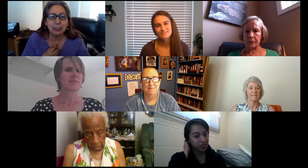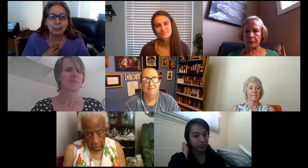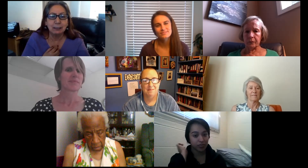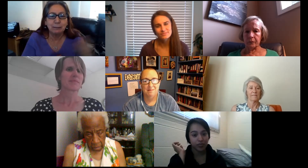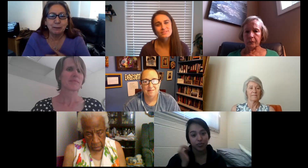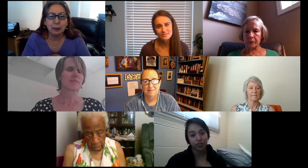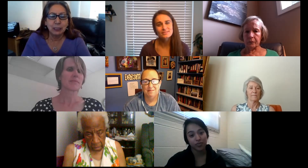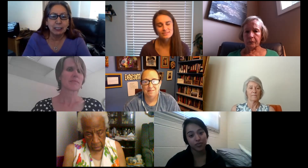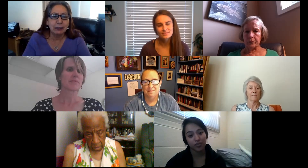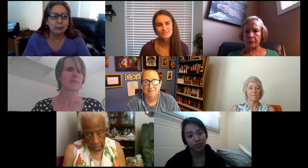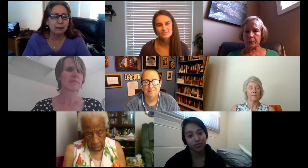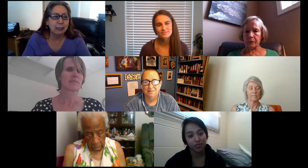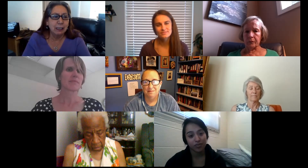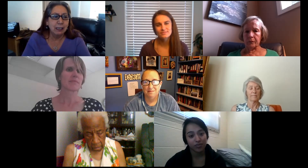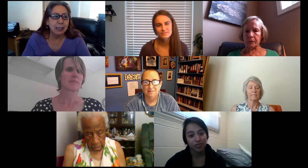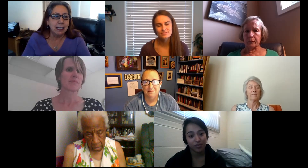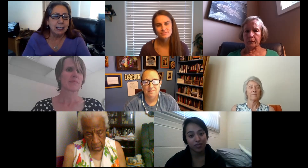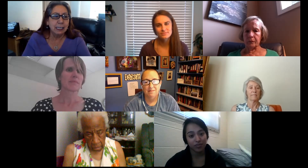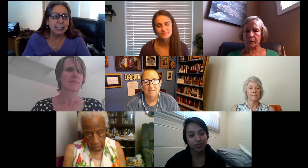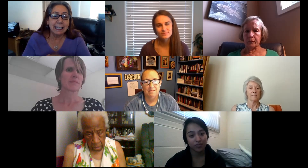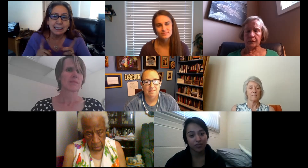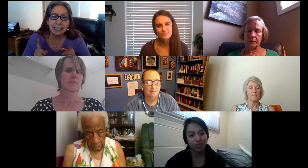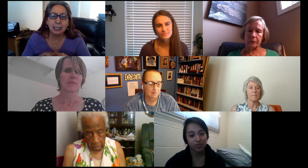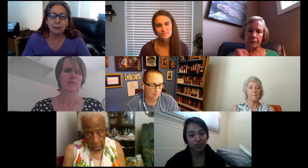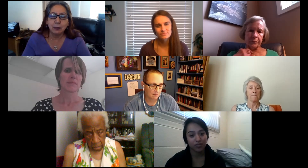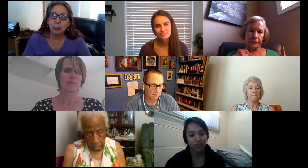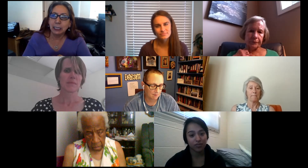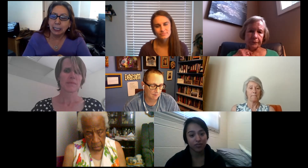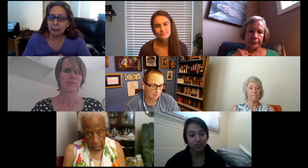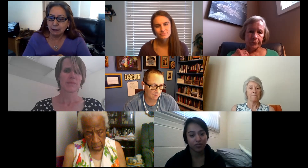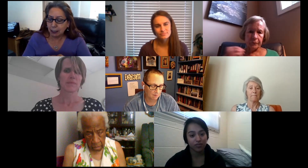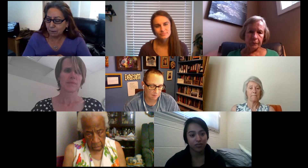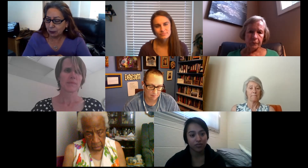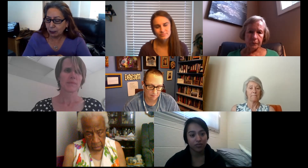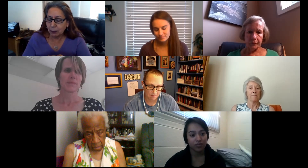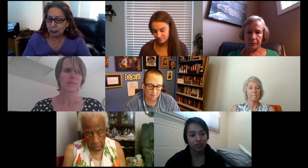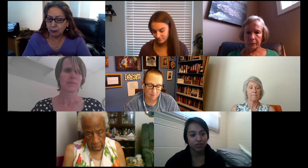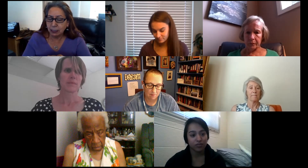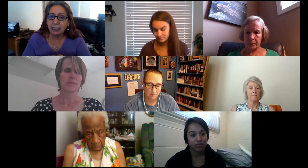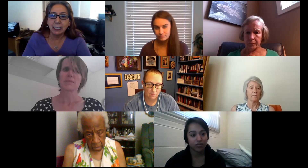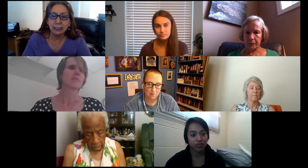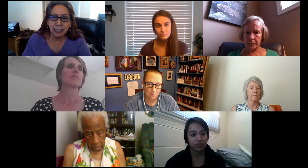you know, was out there. And then at that time, she was 8, I found out about the Lions